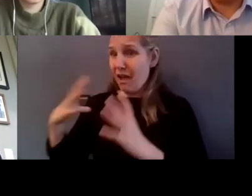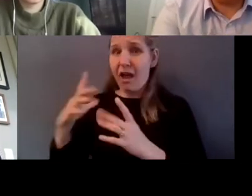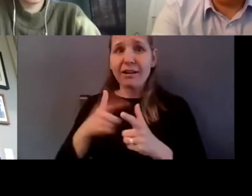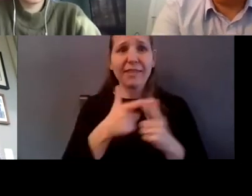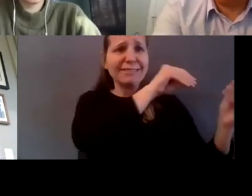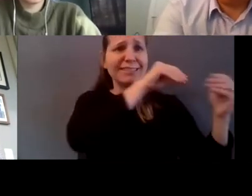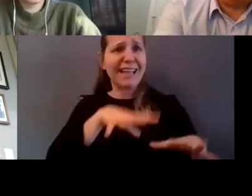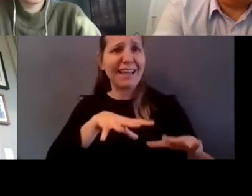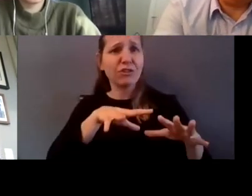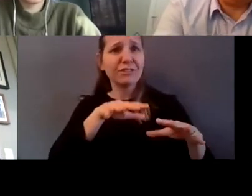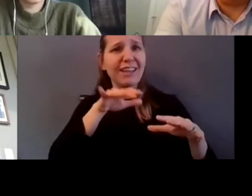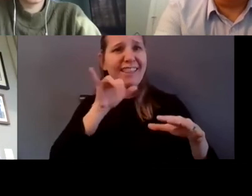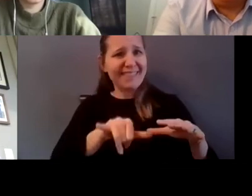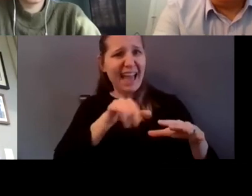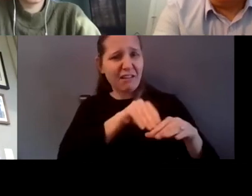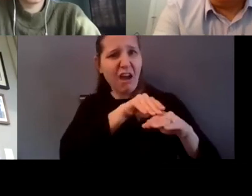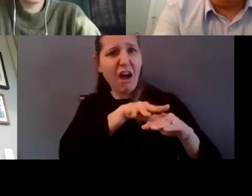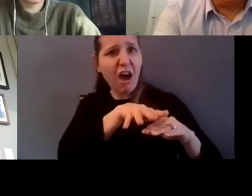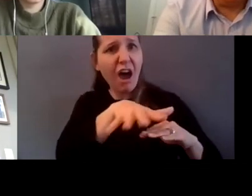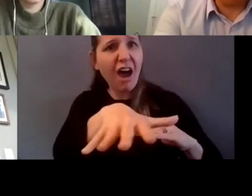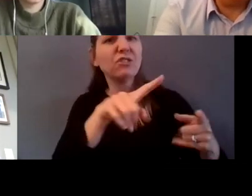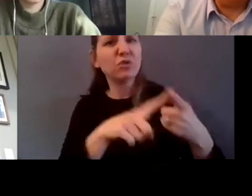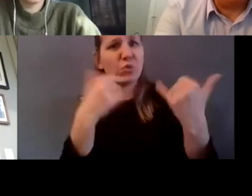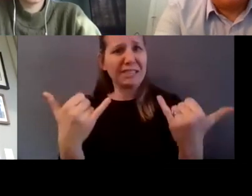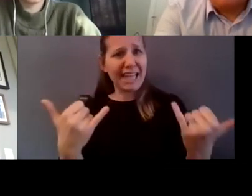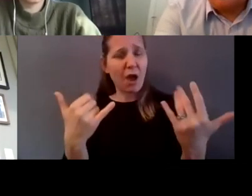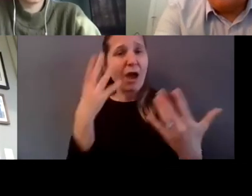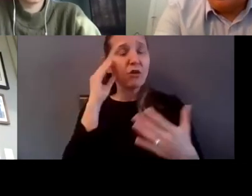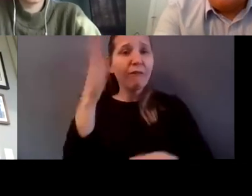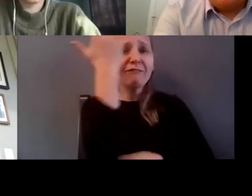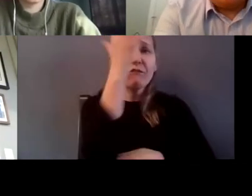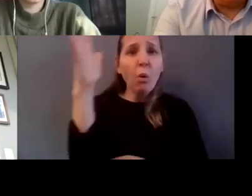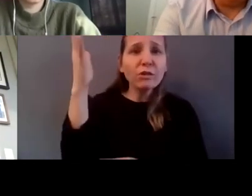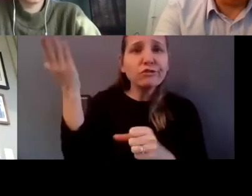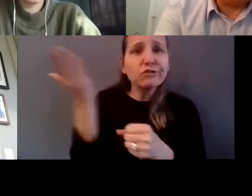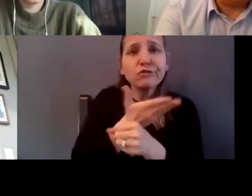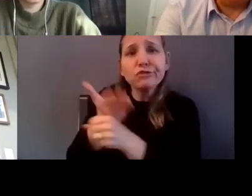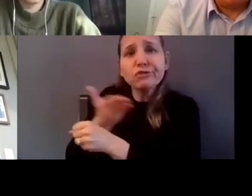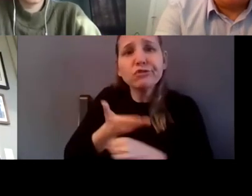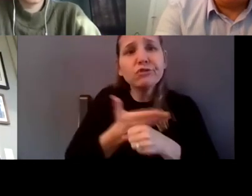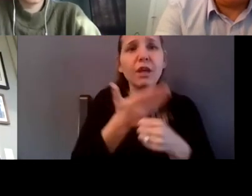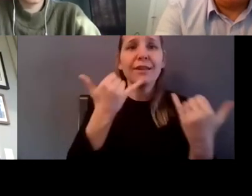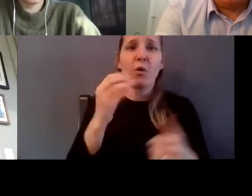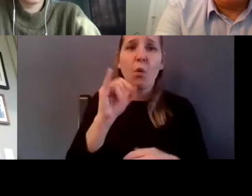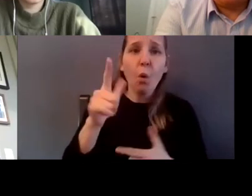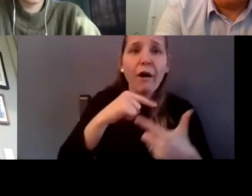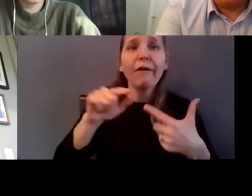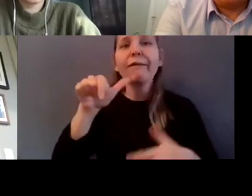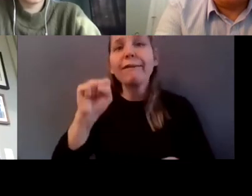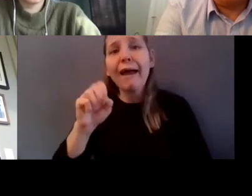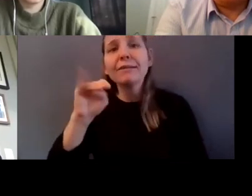to perpetuate to this day with, the forest deforestation, now oil, gas, and mining, along